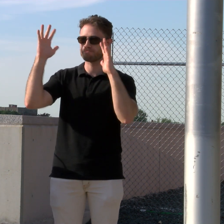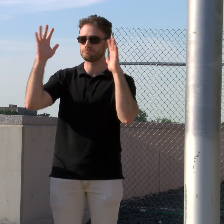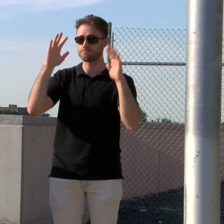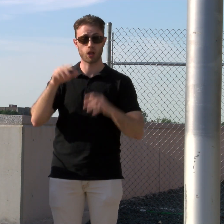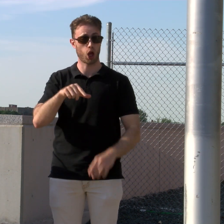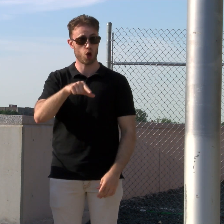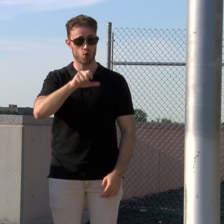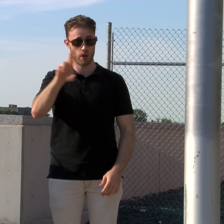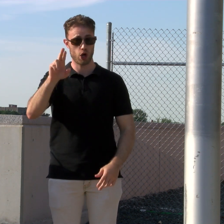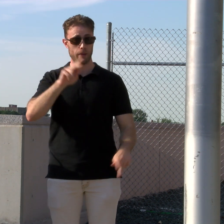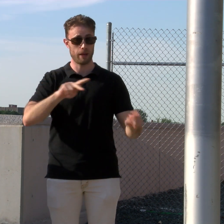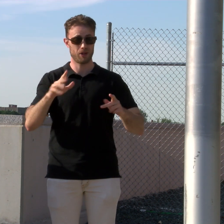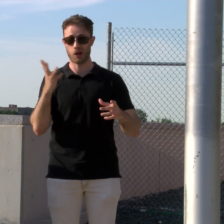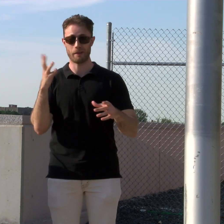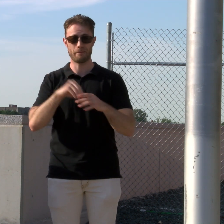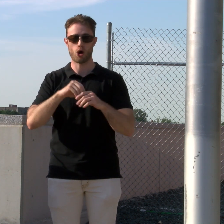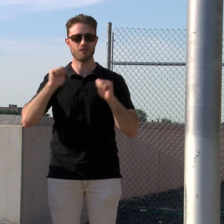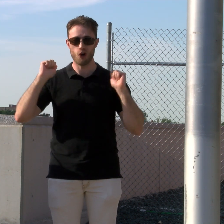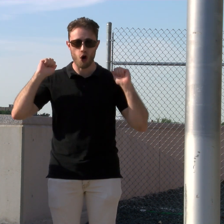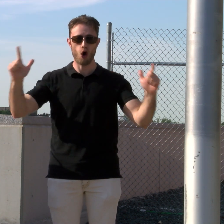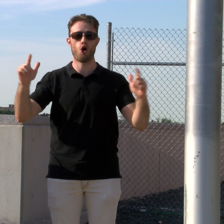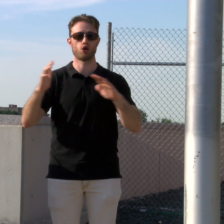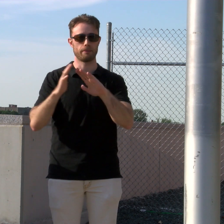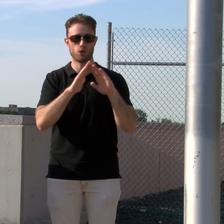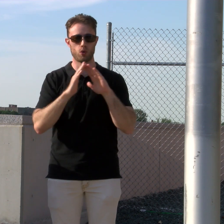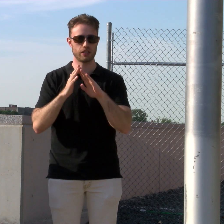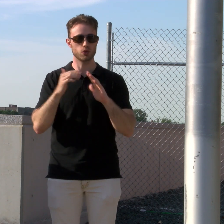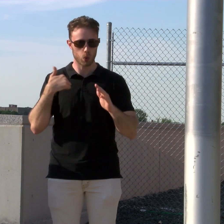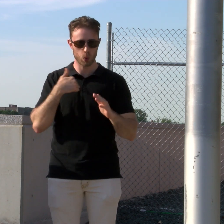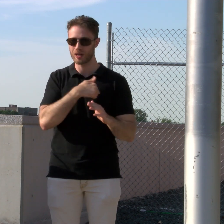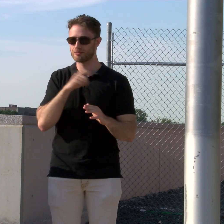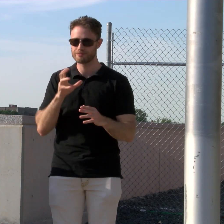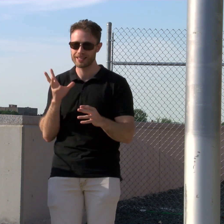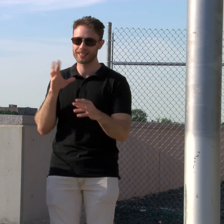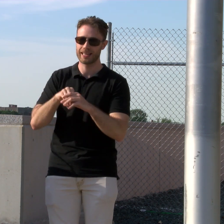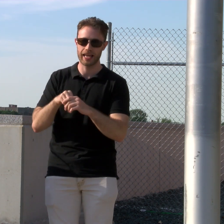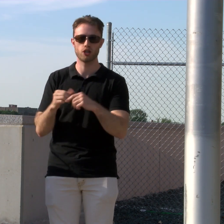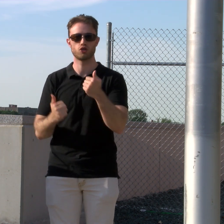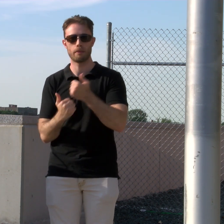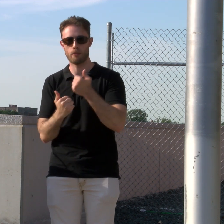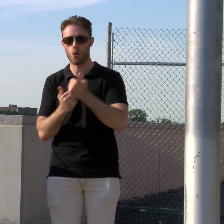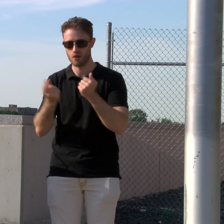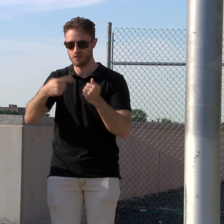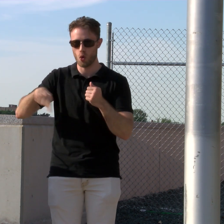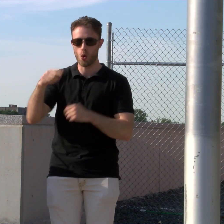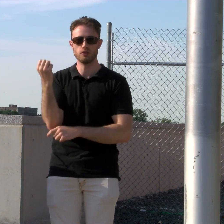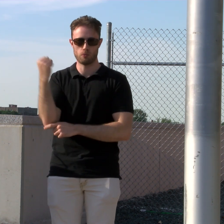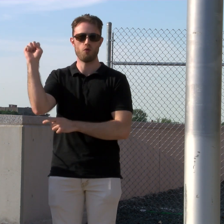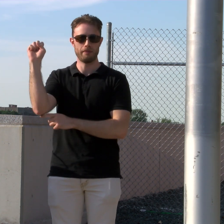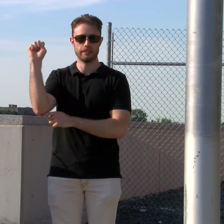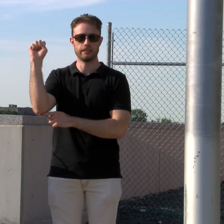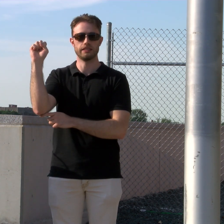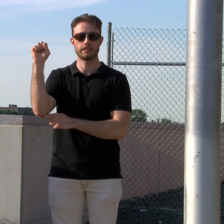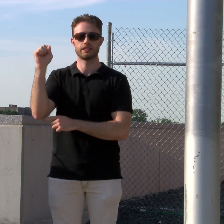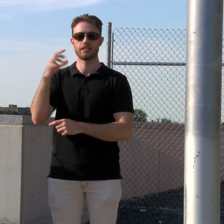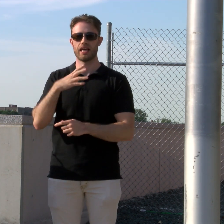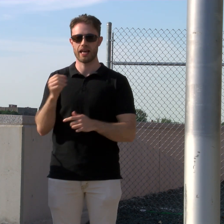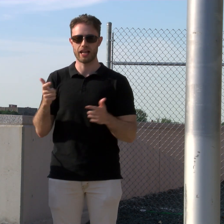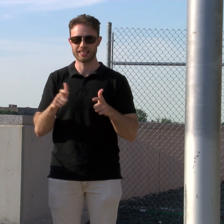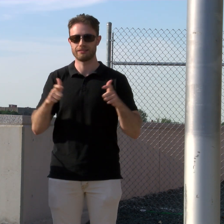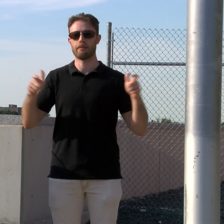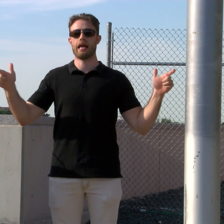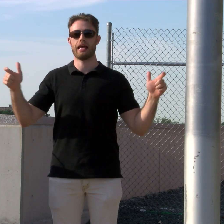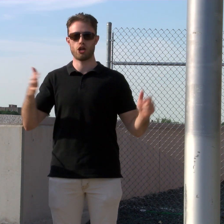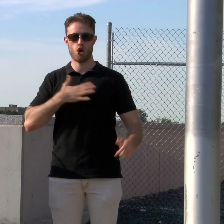Queer people are a part of all communities, so we must be engaged with and supportive of these movements and expand our bubbles